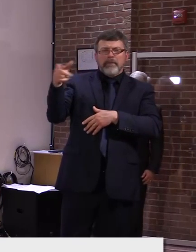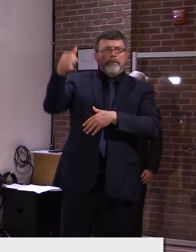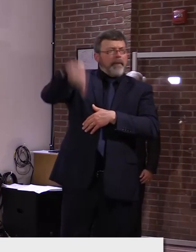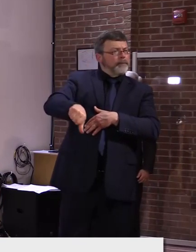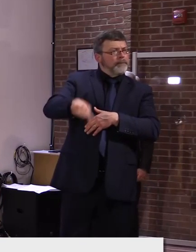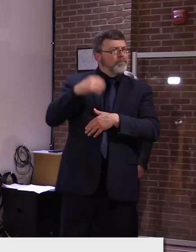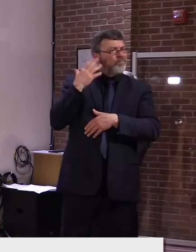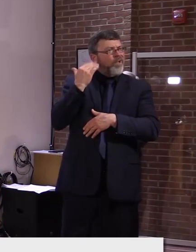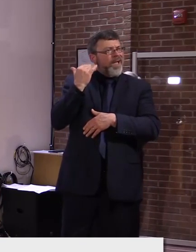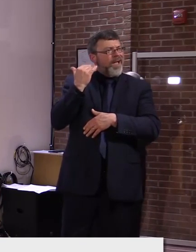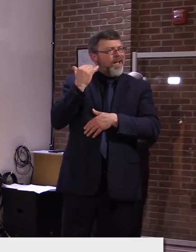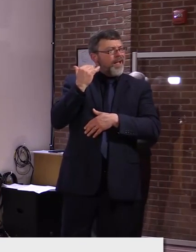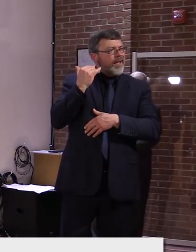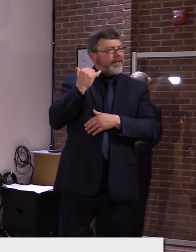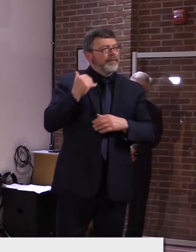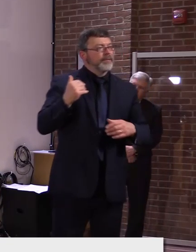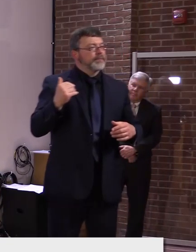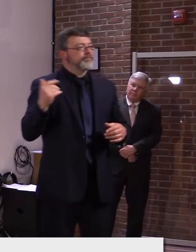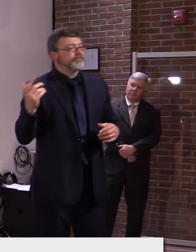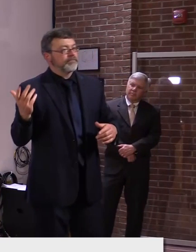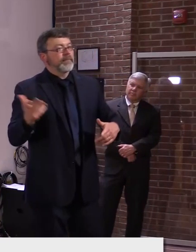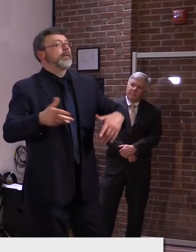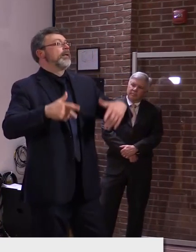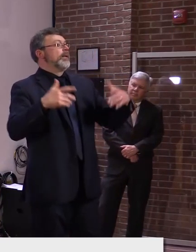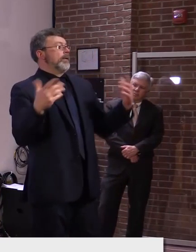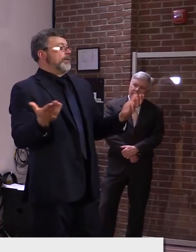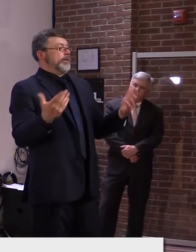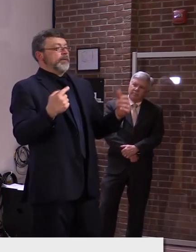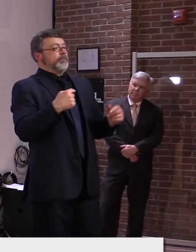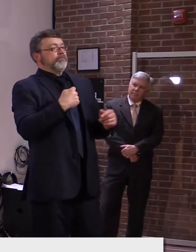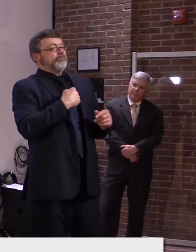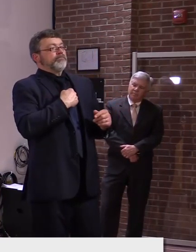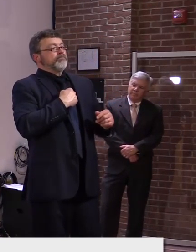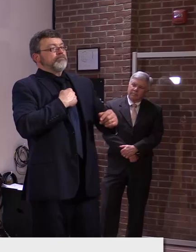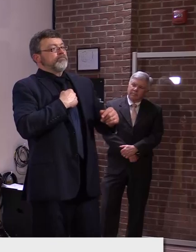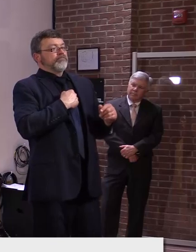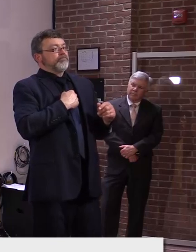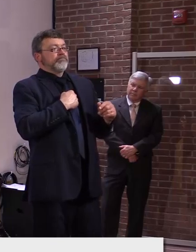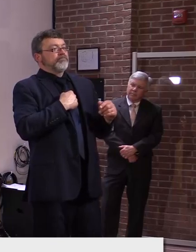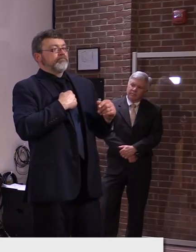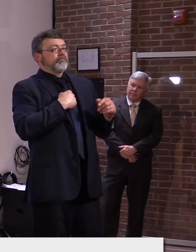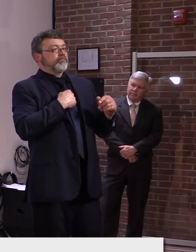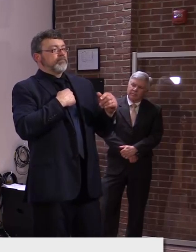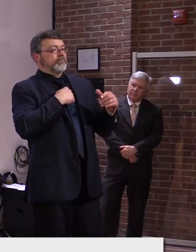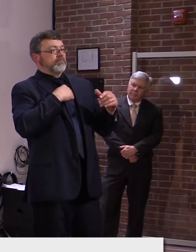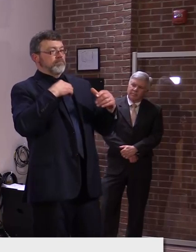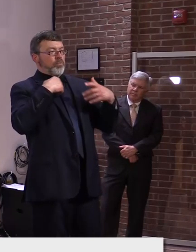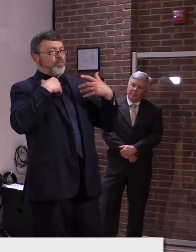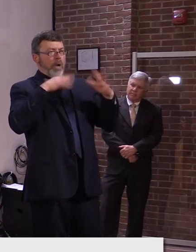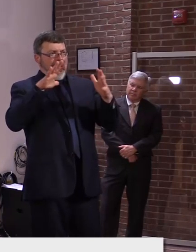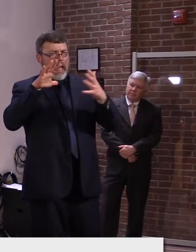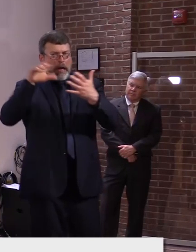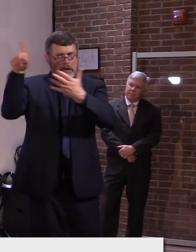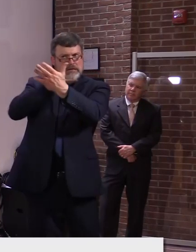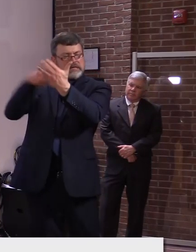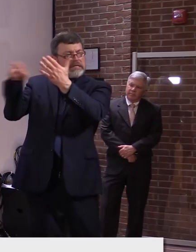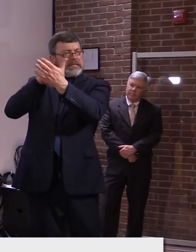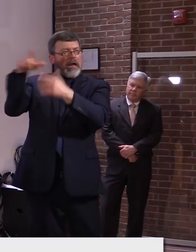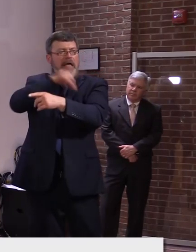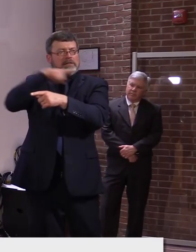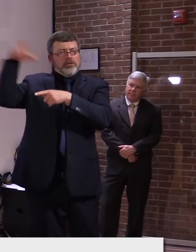criticism of the legislature. It became apparent to me that we're moving faster than